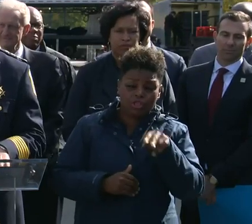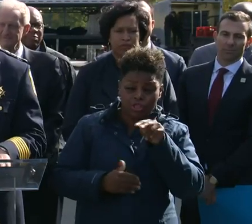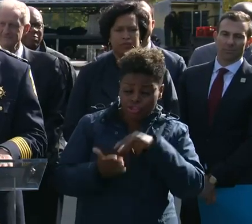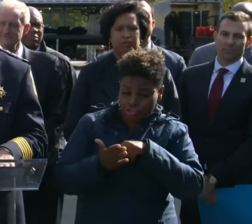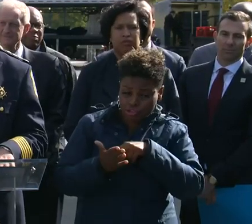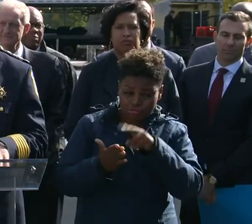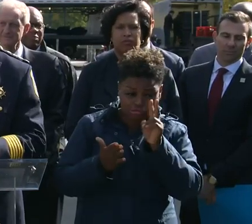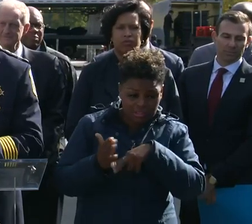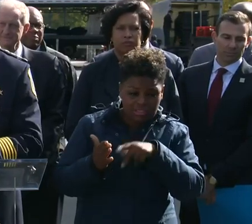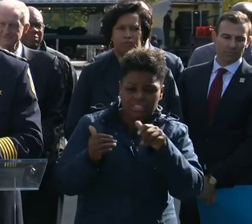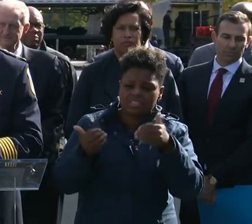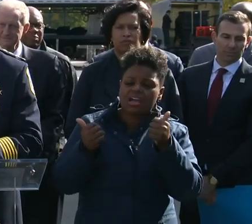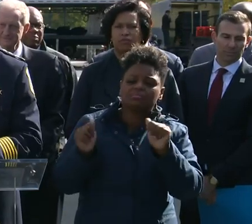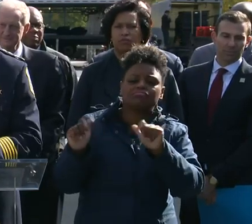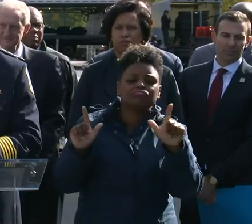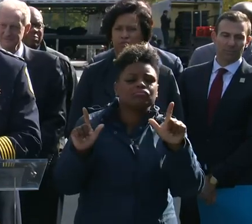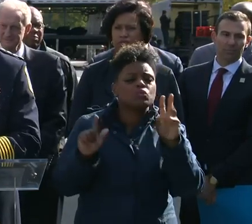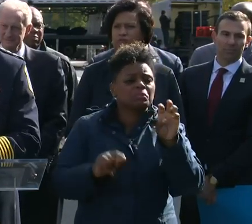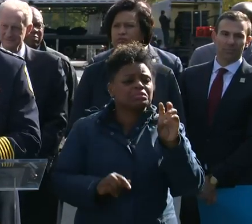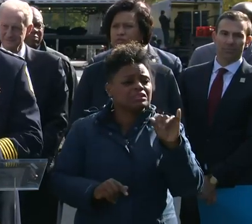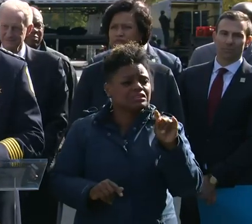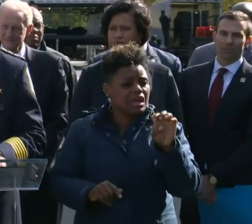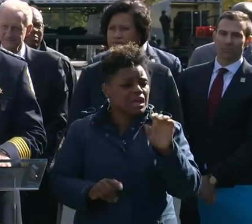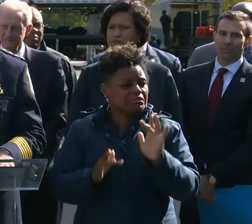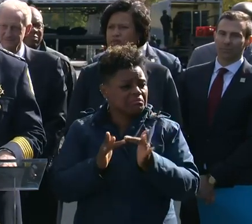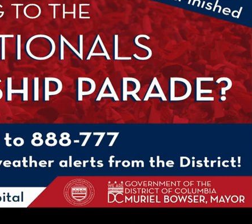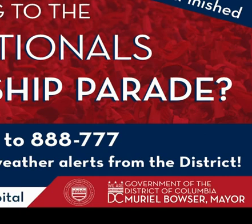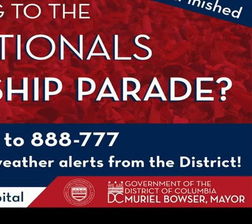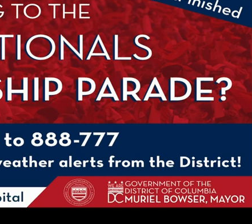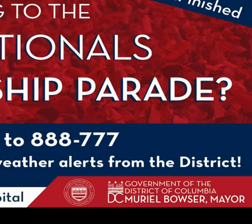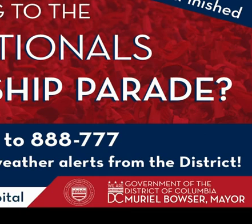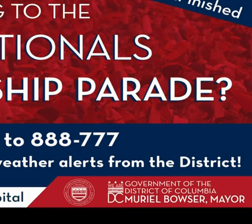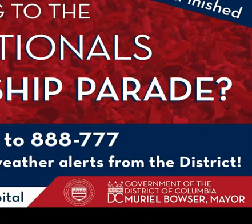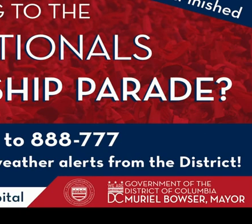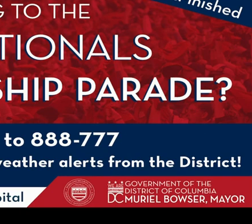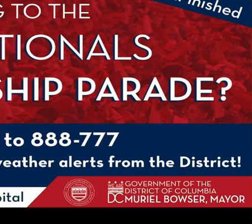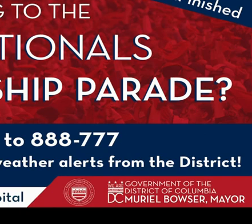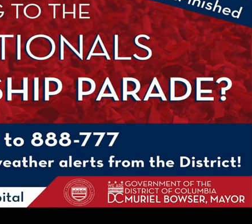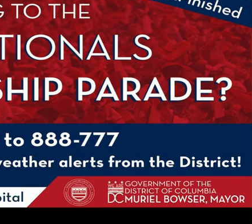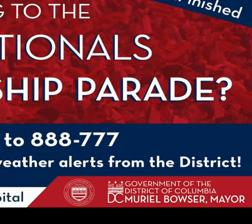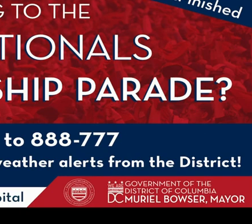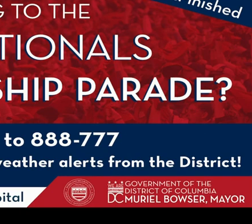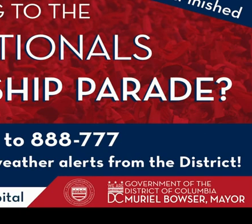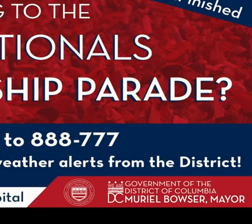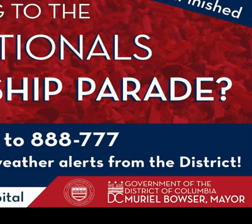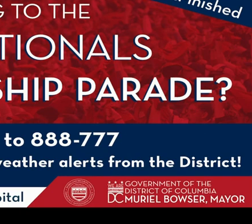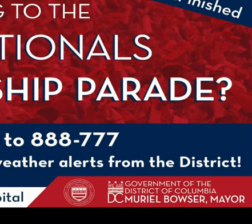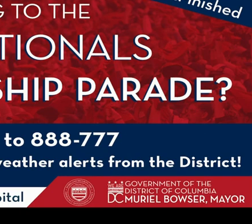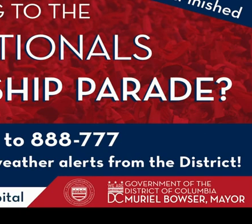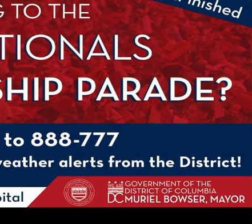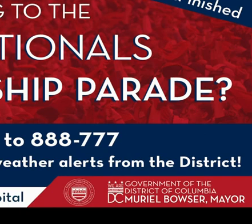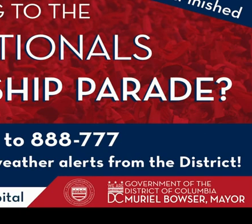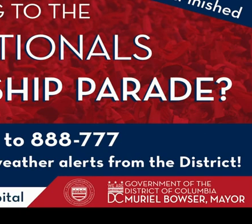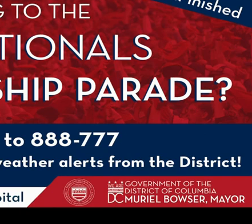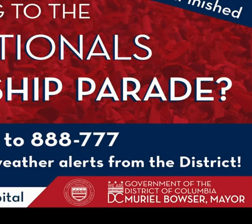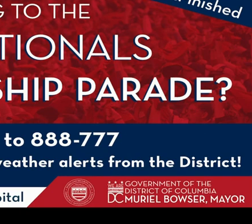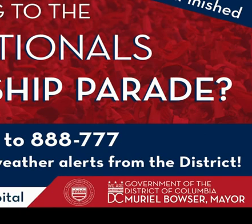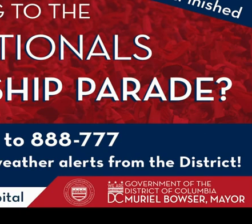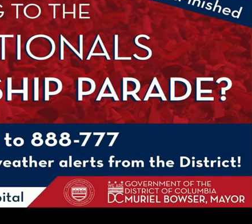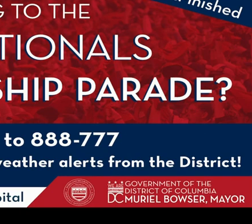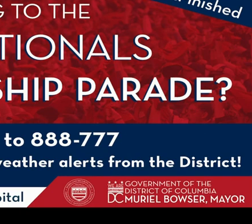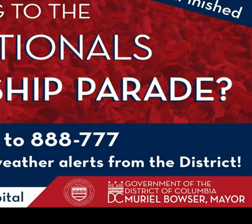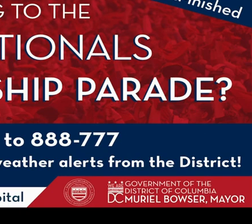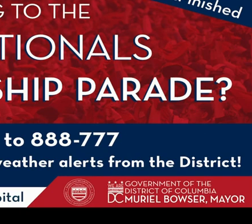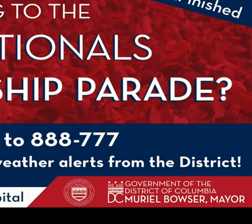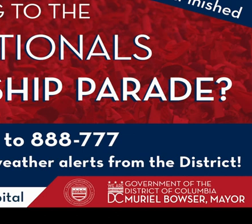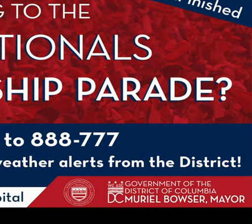sportscapital.dc.gov. I went there this morning. It's very informative. You can also text NATS, the word NATS, to